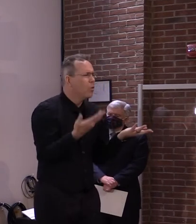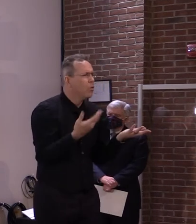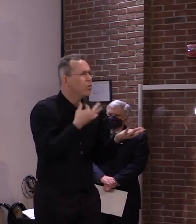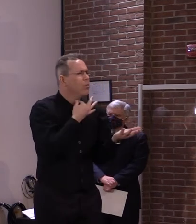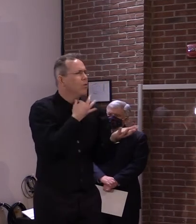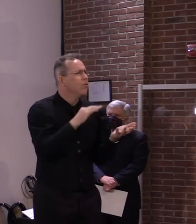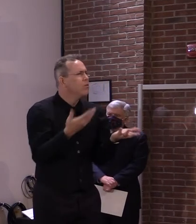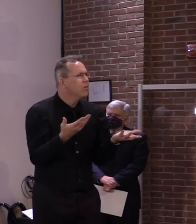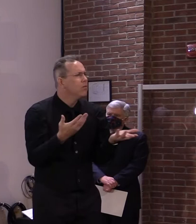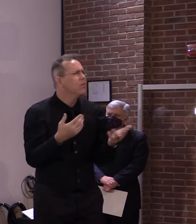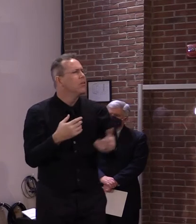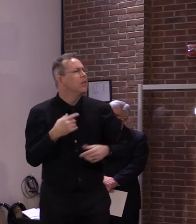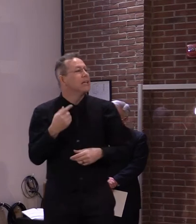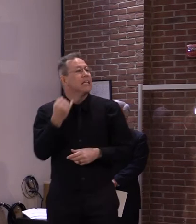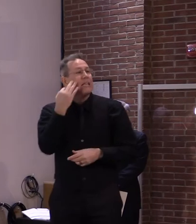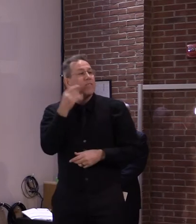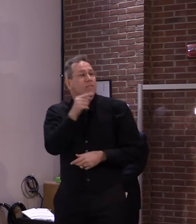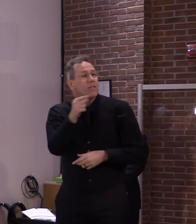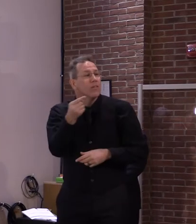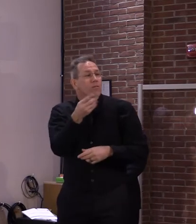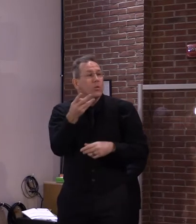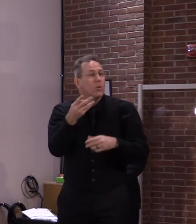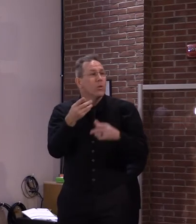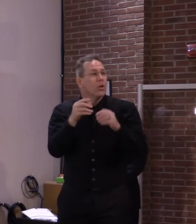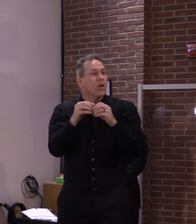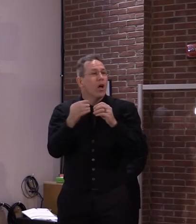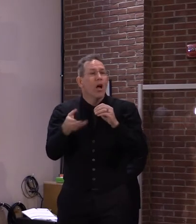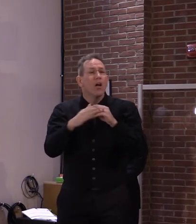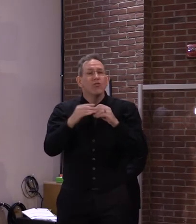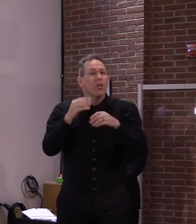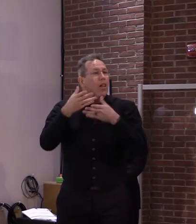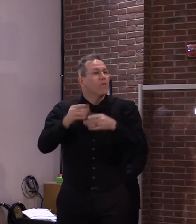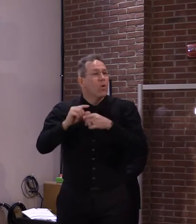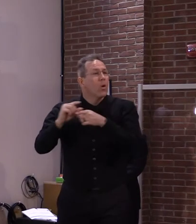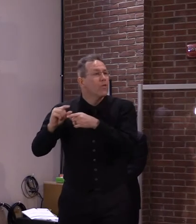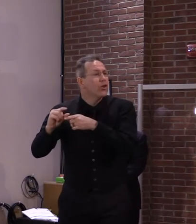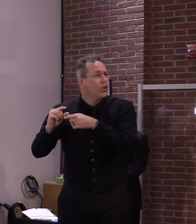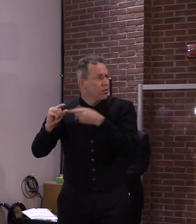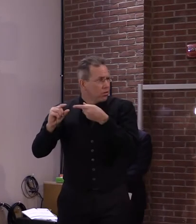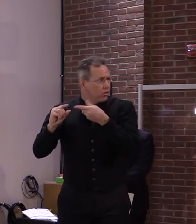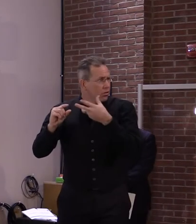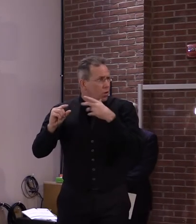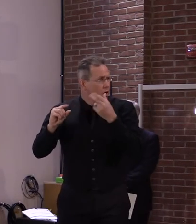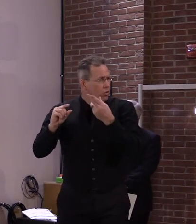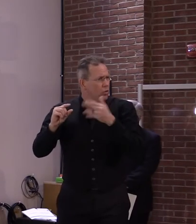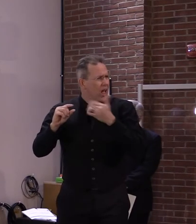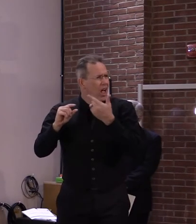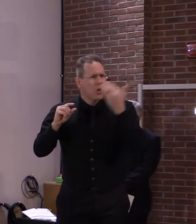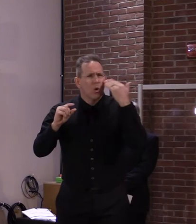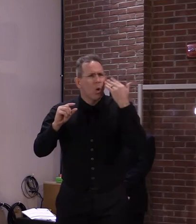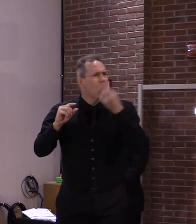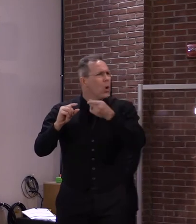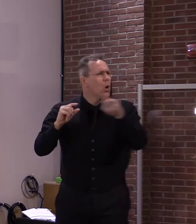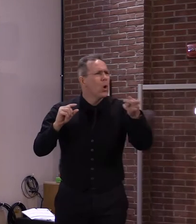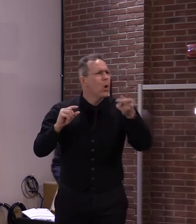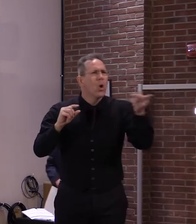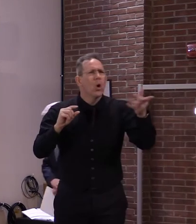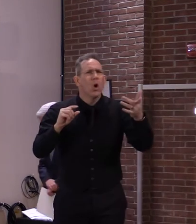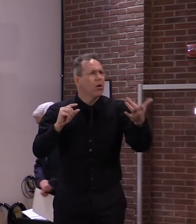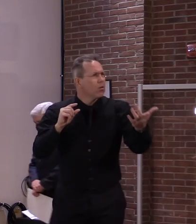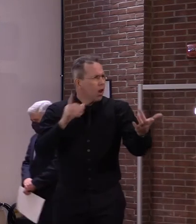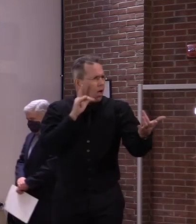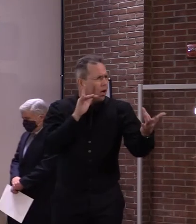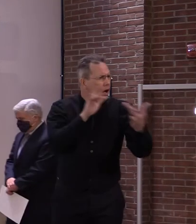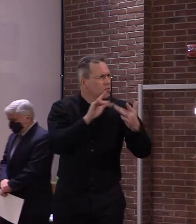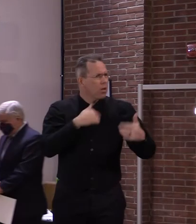at some site and say saint albans or burlington or alberta or wherever how does how can somebody guarantee that